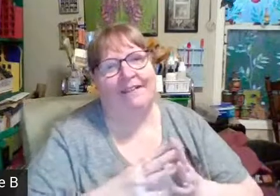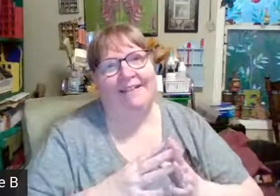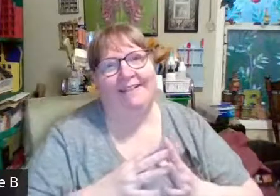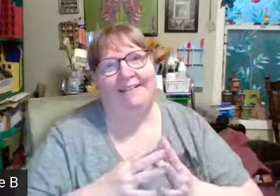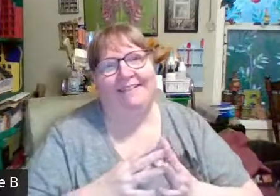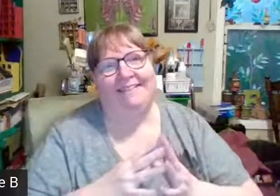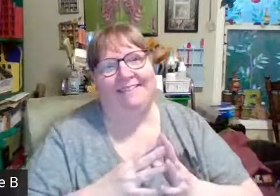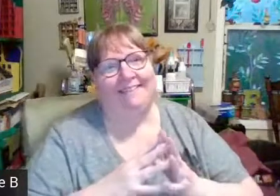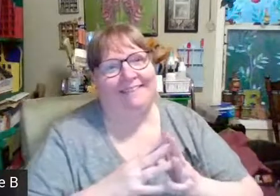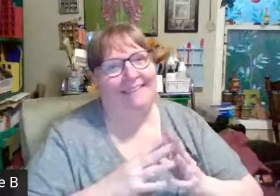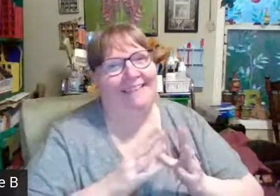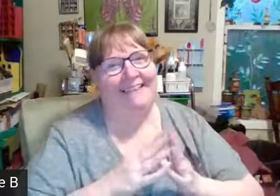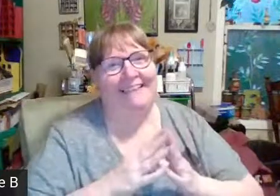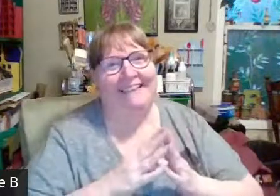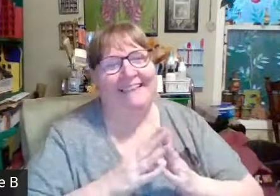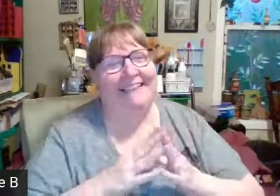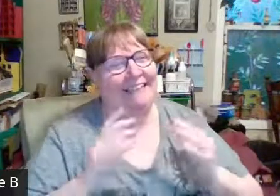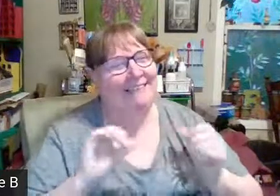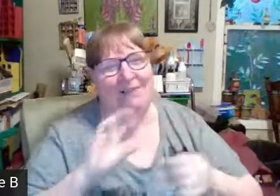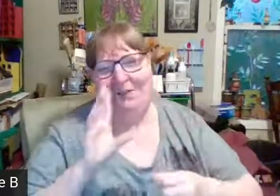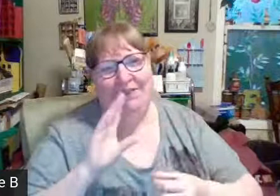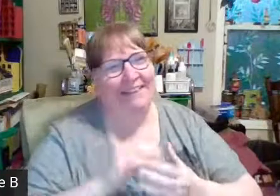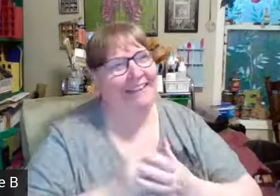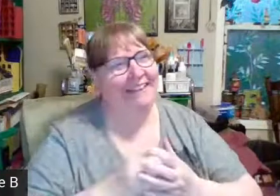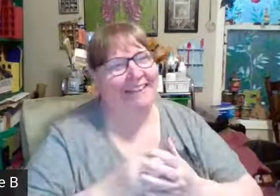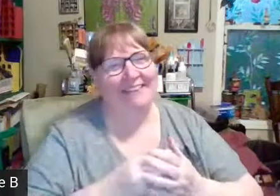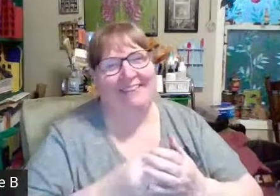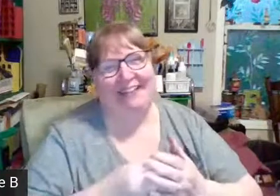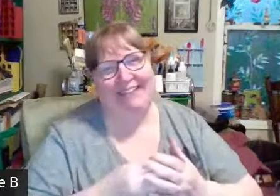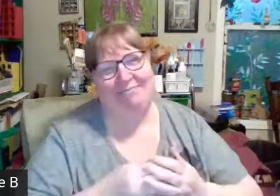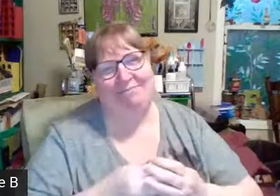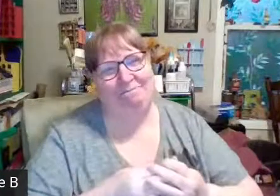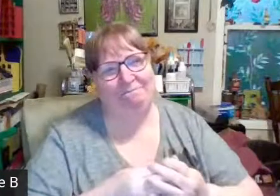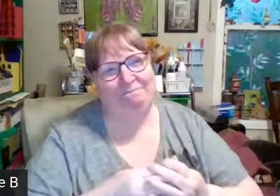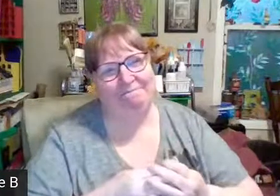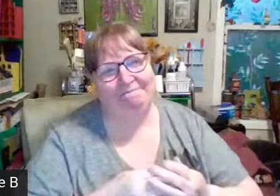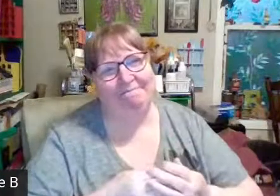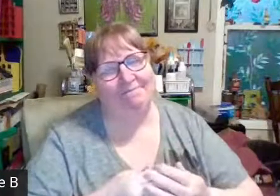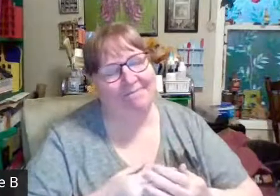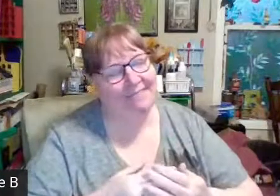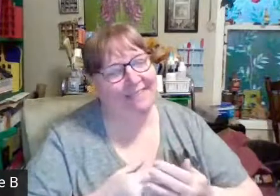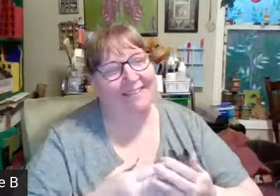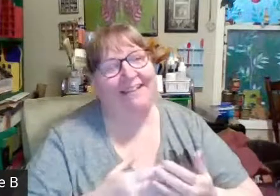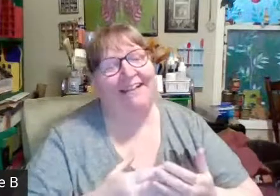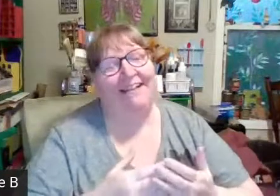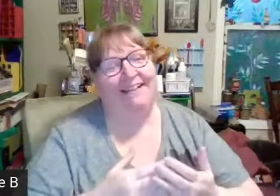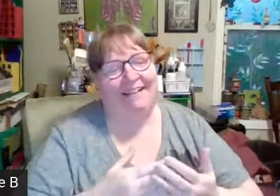job of not doing made up words and talking so fast, but you're doing fabulous. Thank you very much.